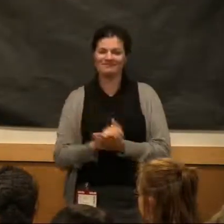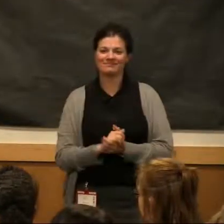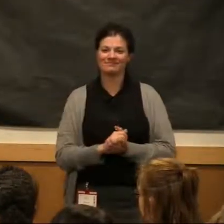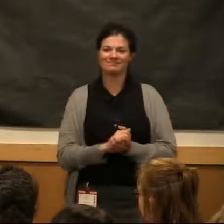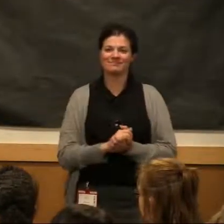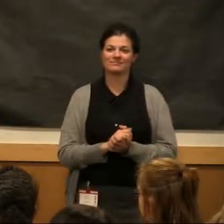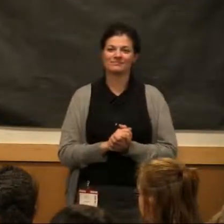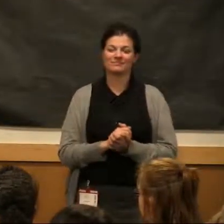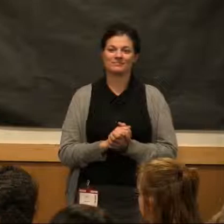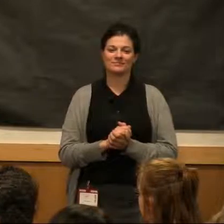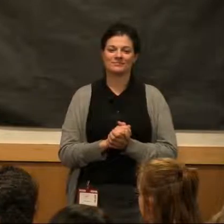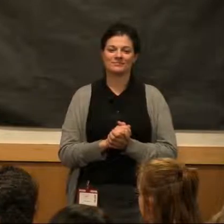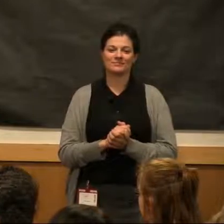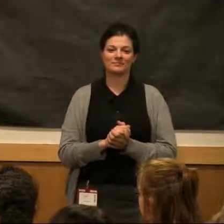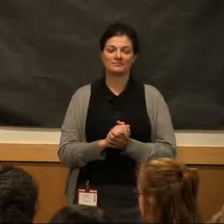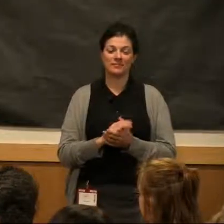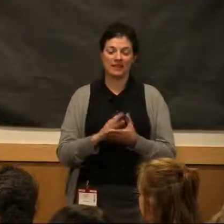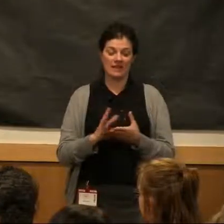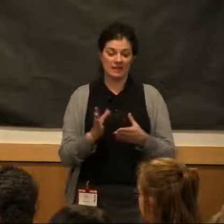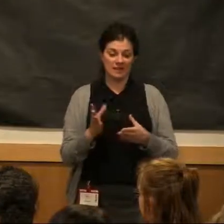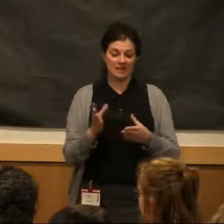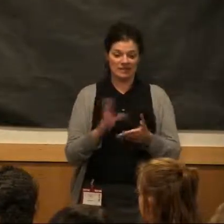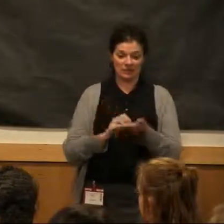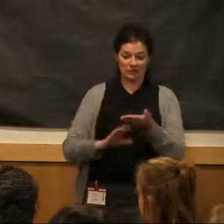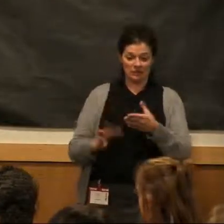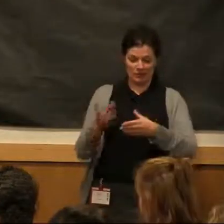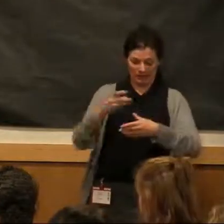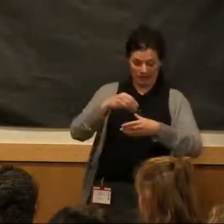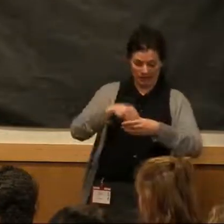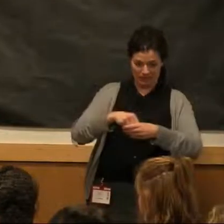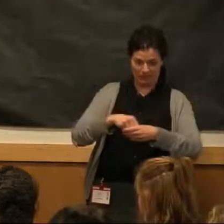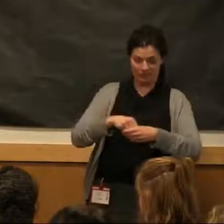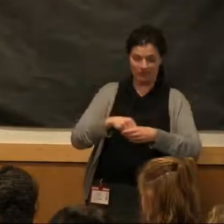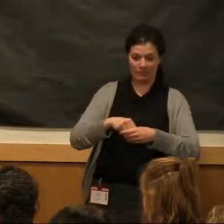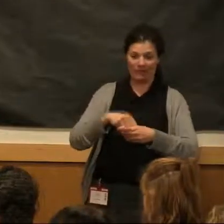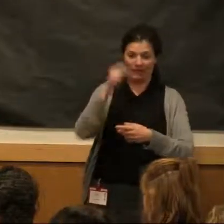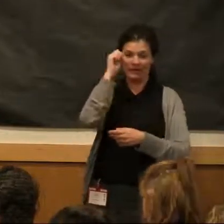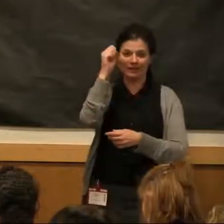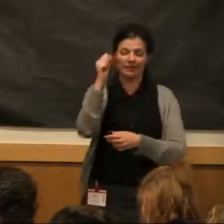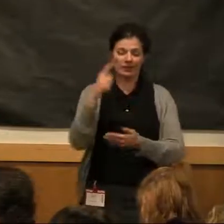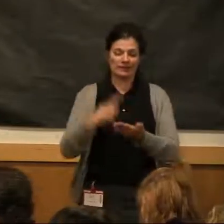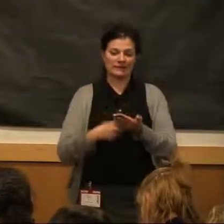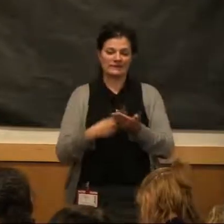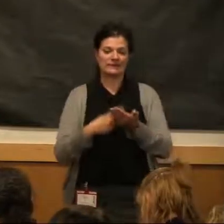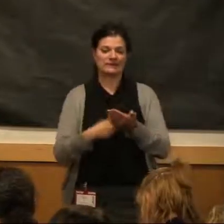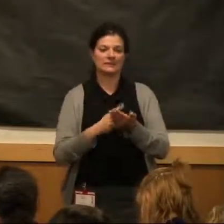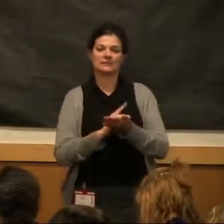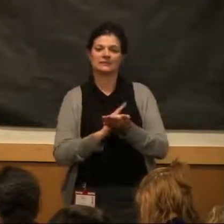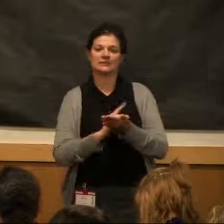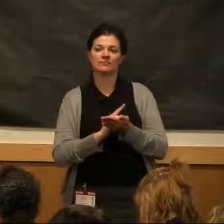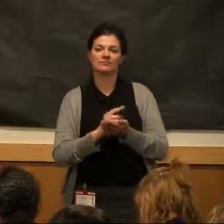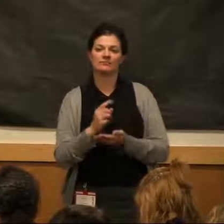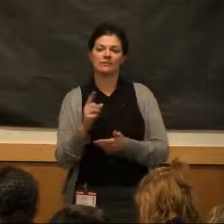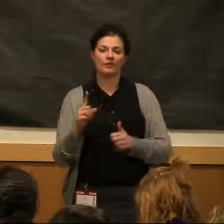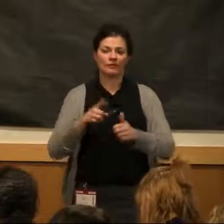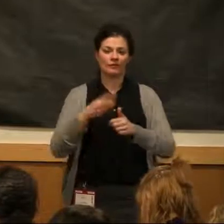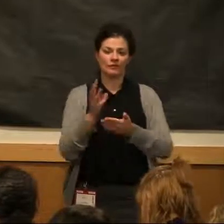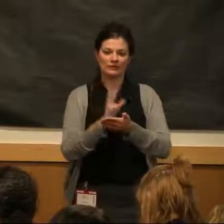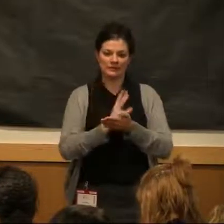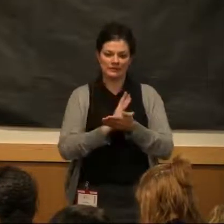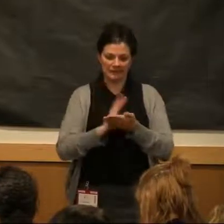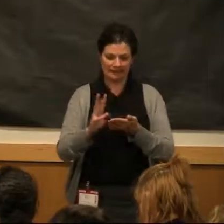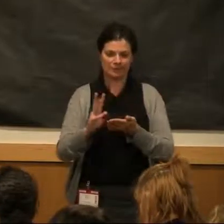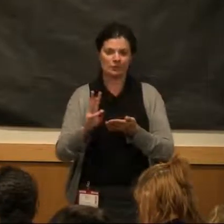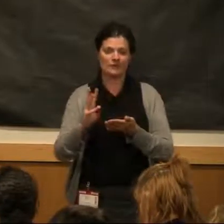The student involvement theory talks about the first 6 weeks of a college experience really being very critical. So regardless of